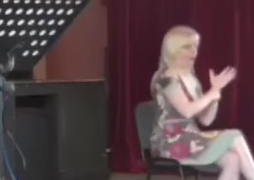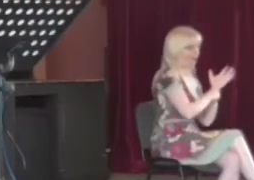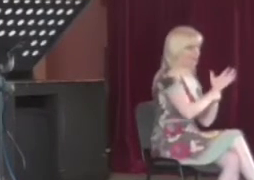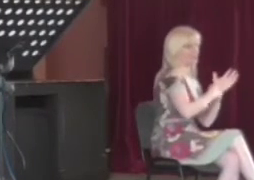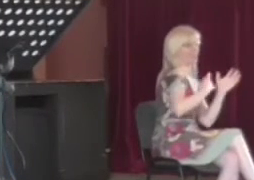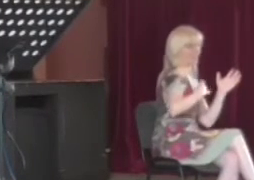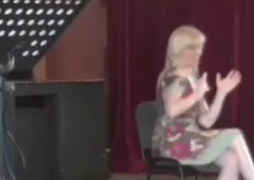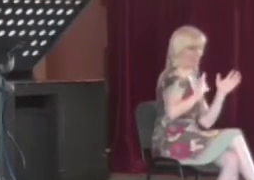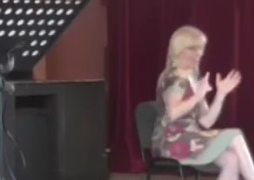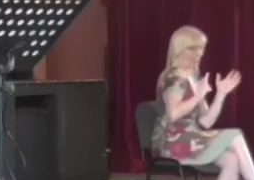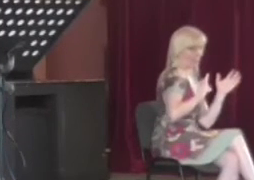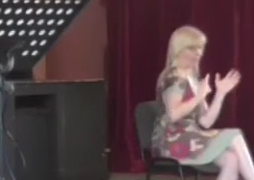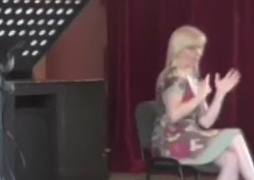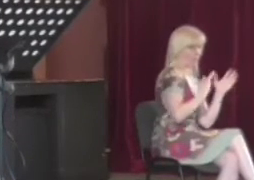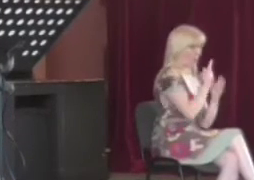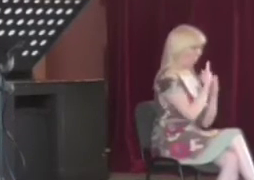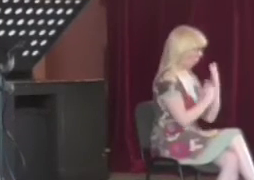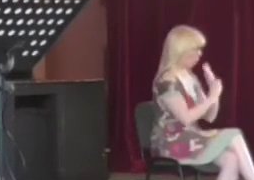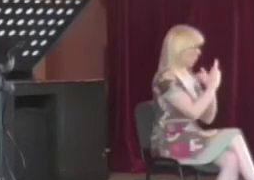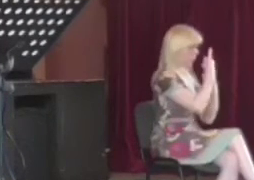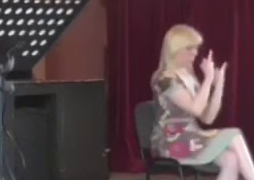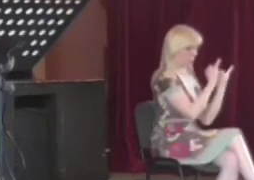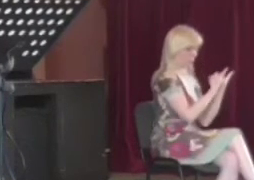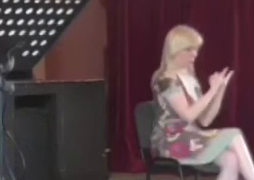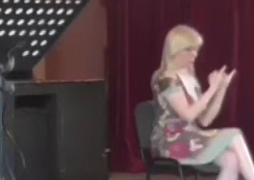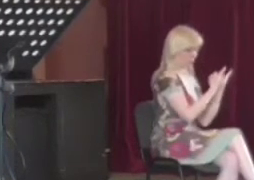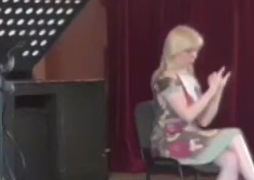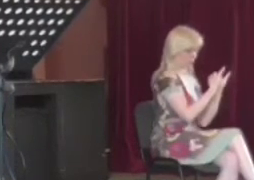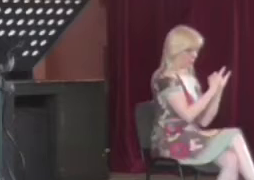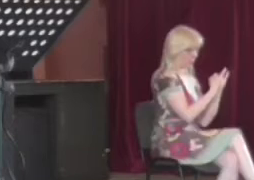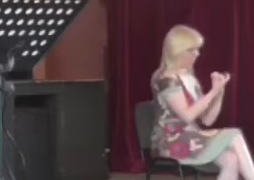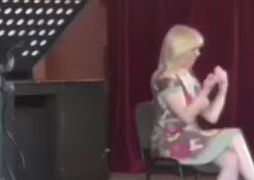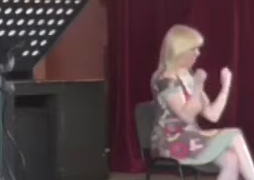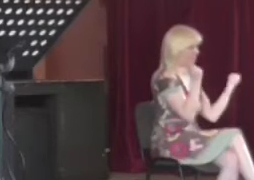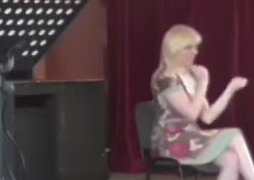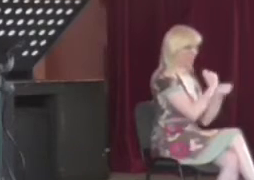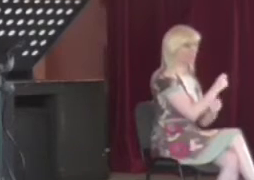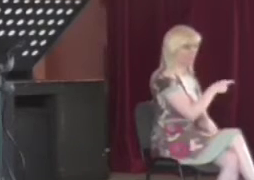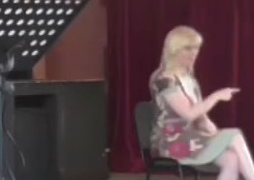Jesus. So I'm just going to quickly move us on to chapter 9.